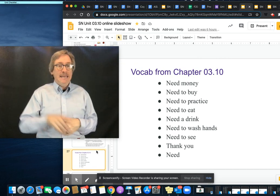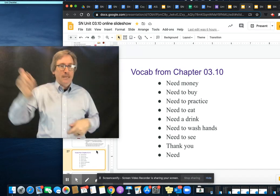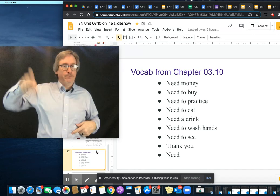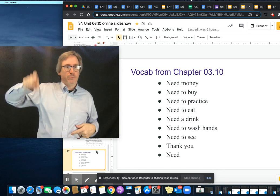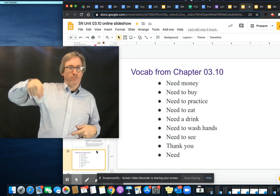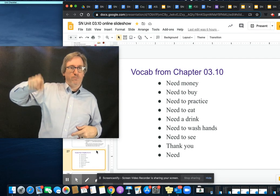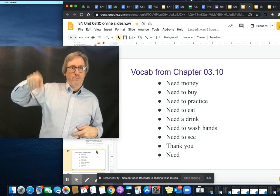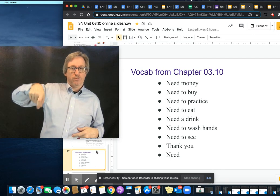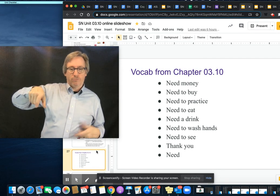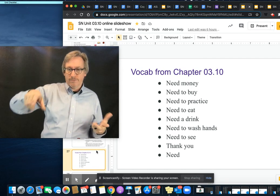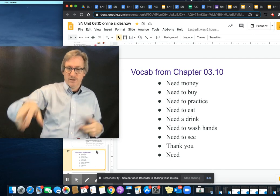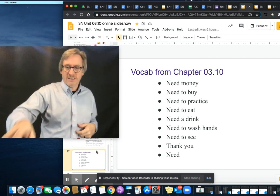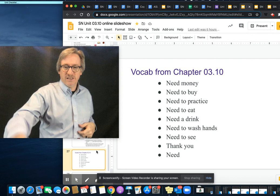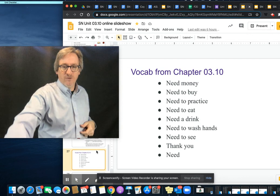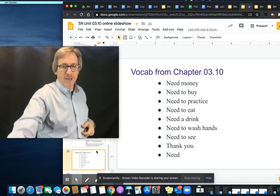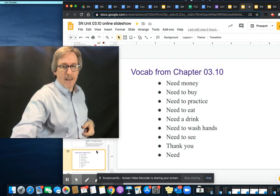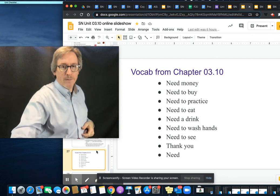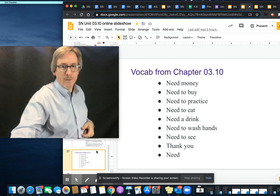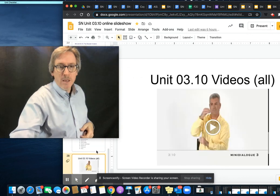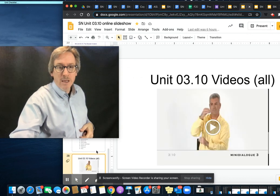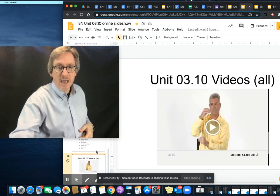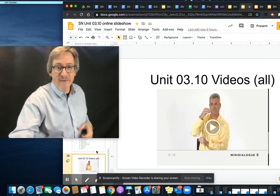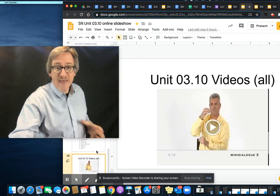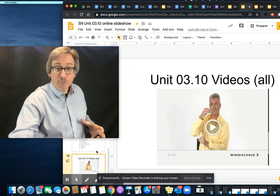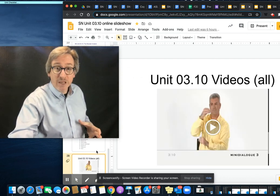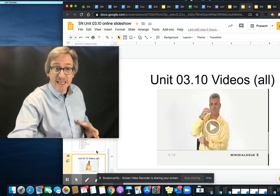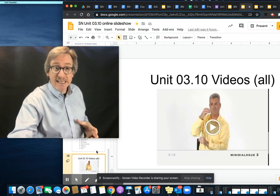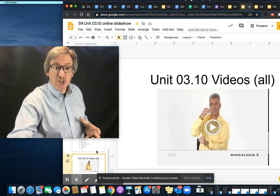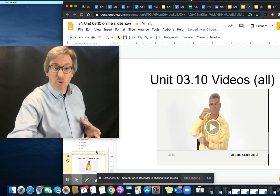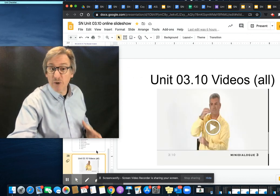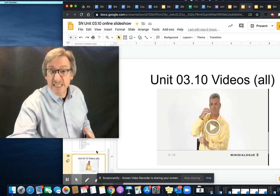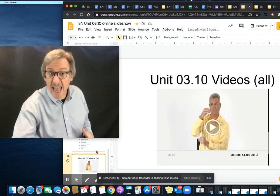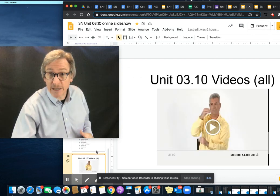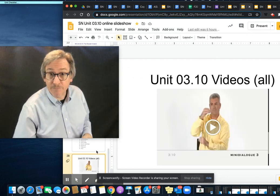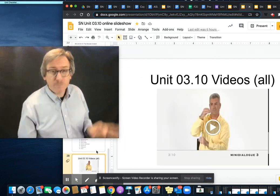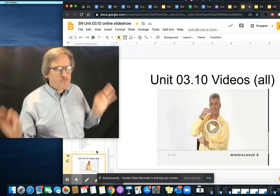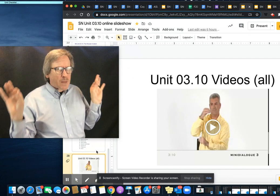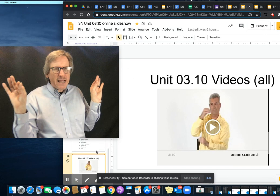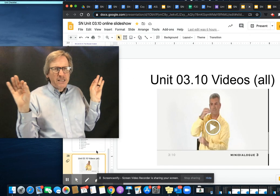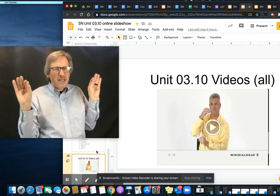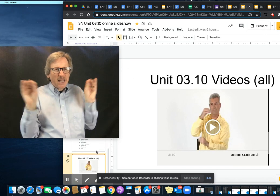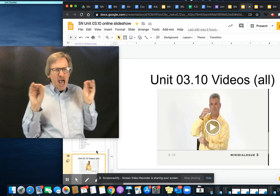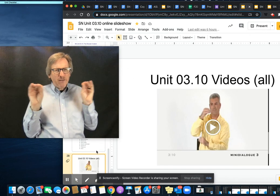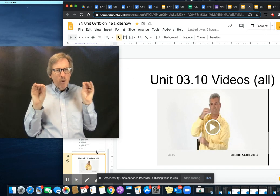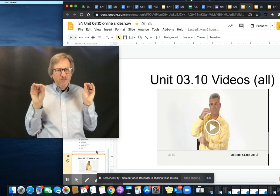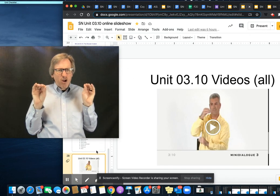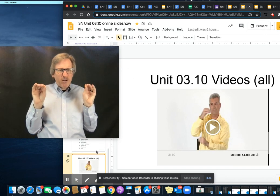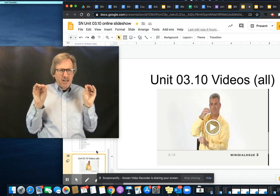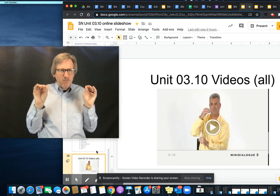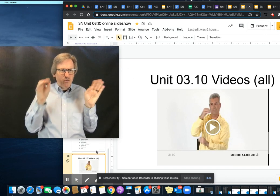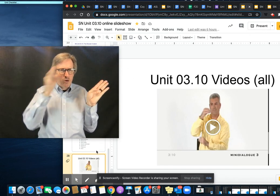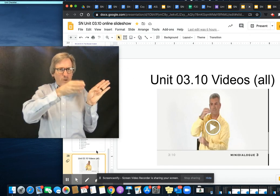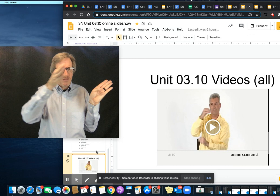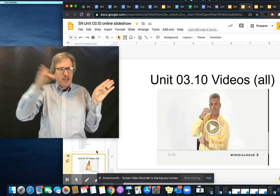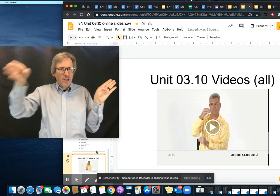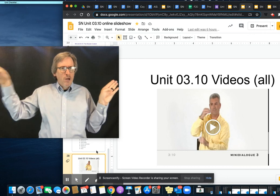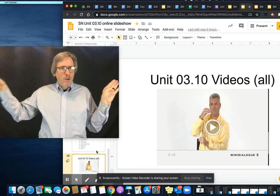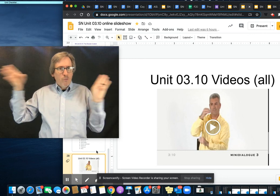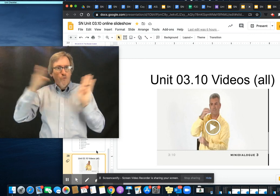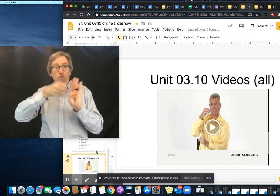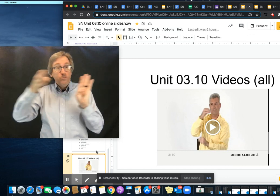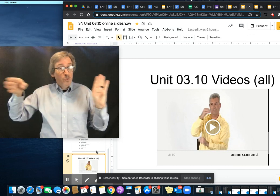And need. Right. So that's the vocab. And that really is 310. It's a lot of what we've already done before with